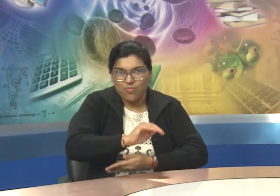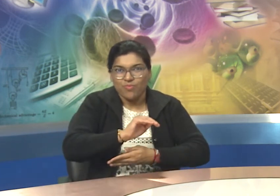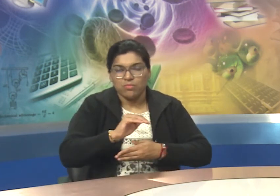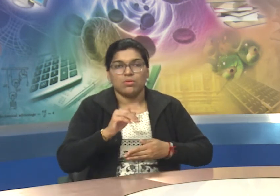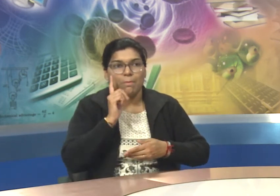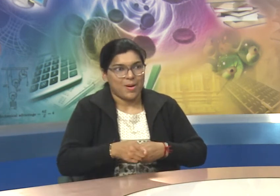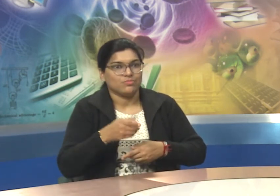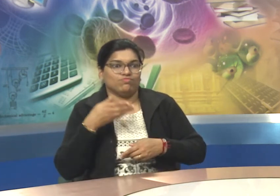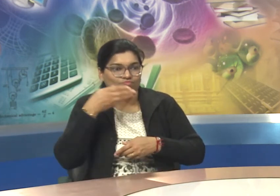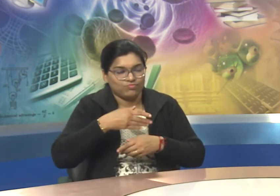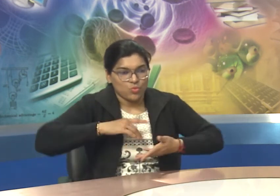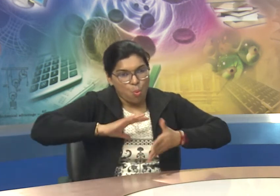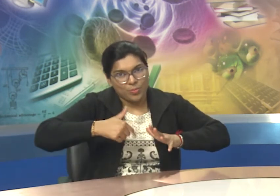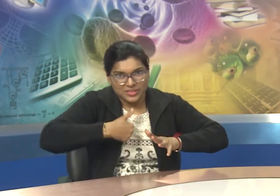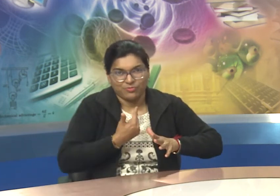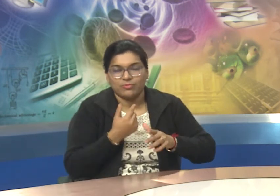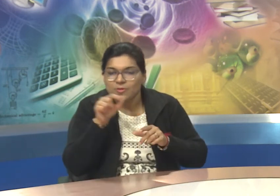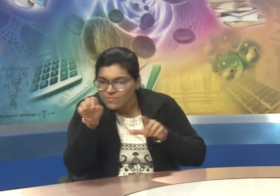birds which weave